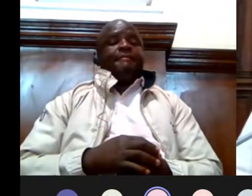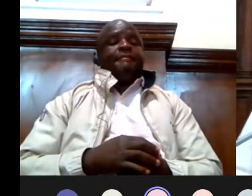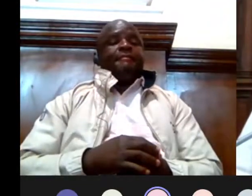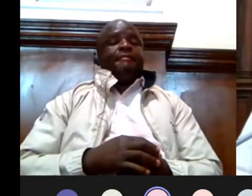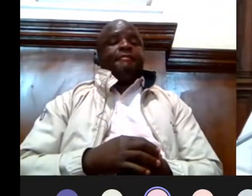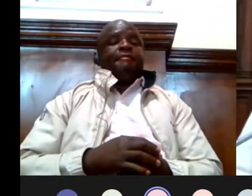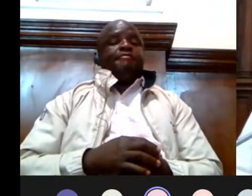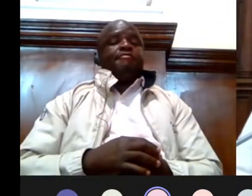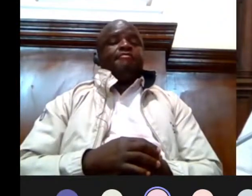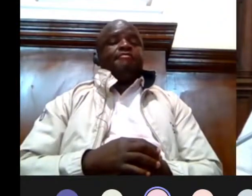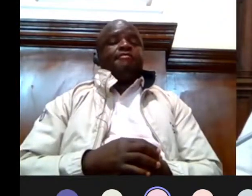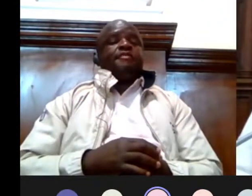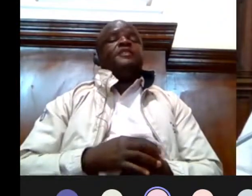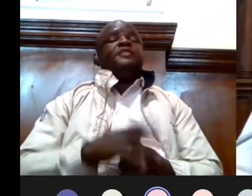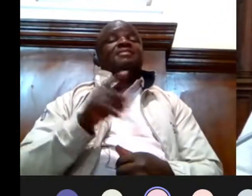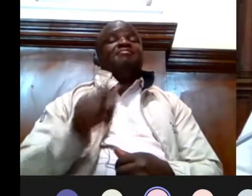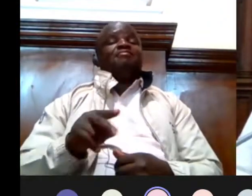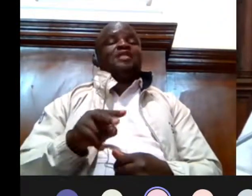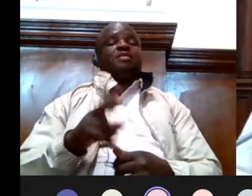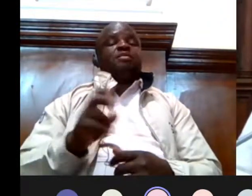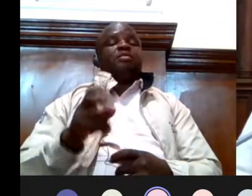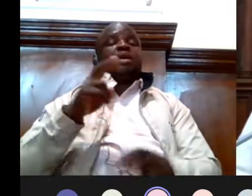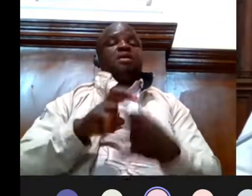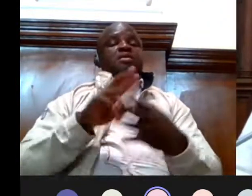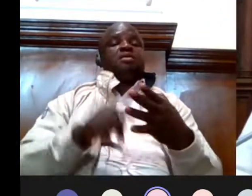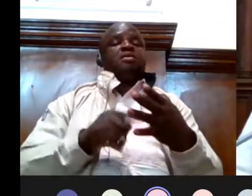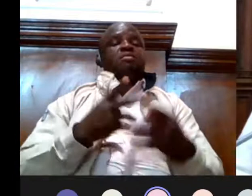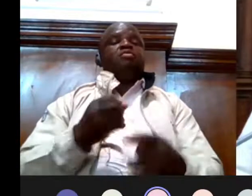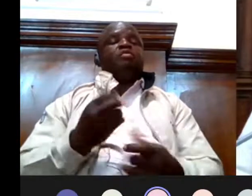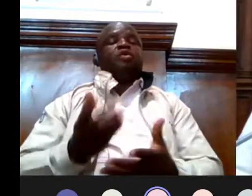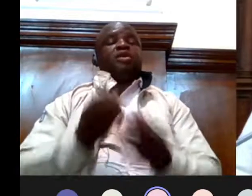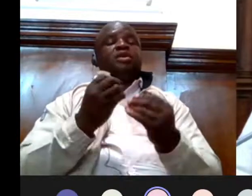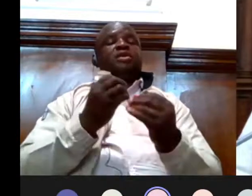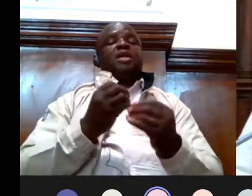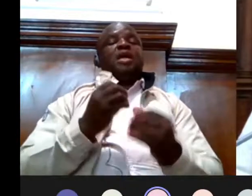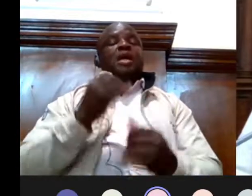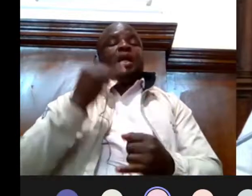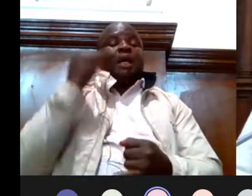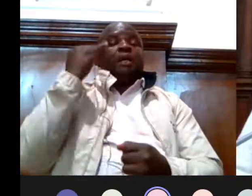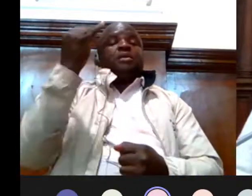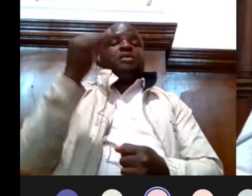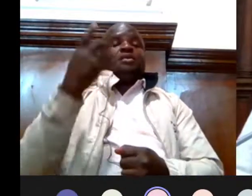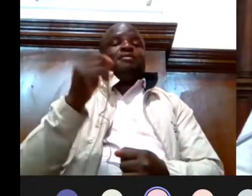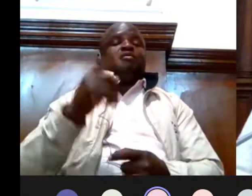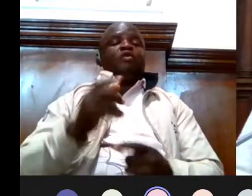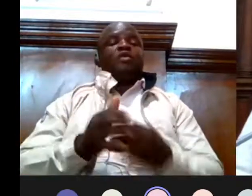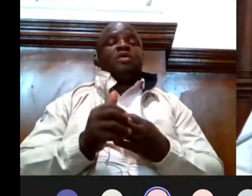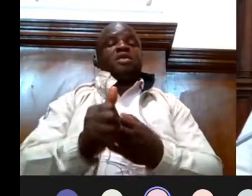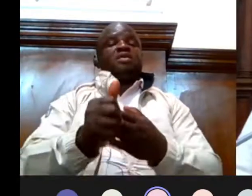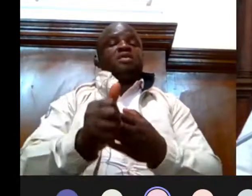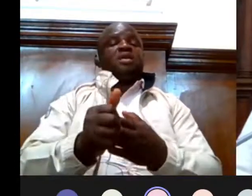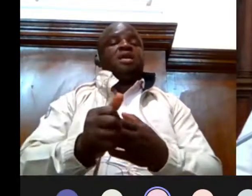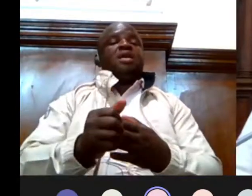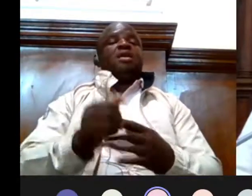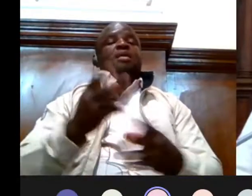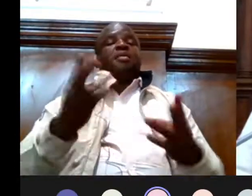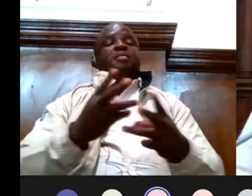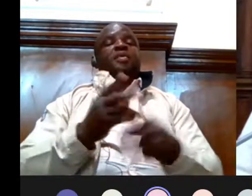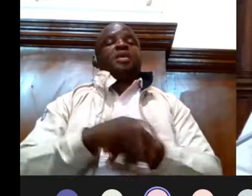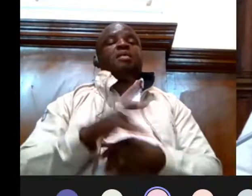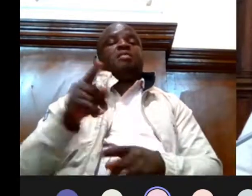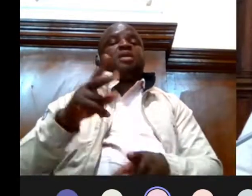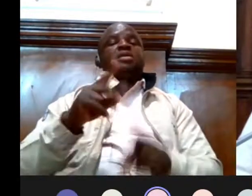the need and taken the initiative to serve people without funds and for